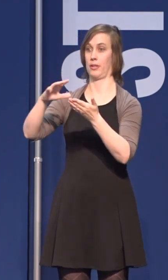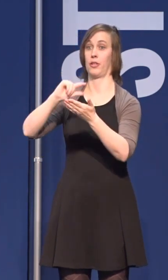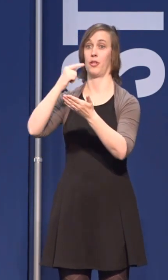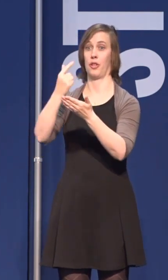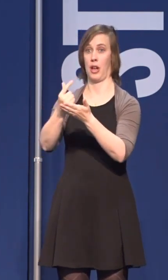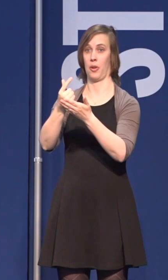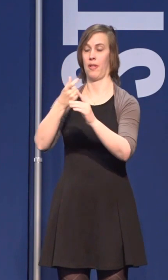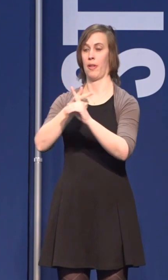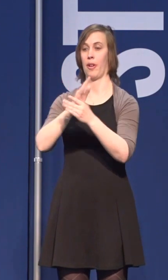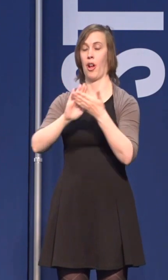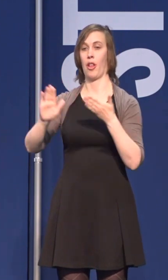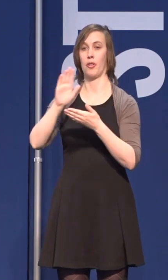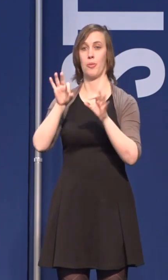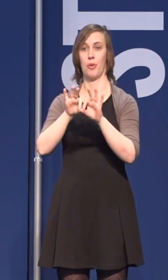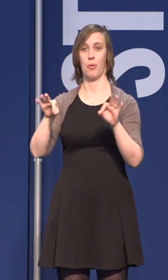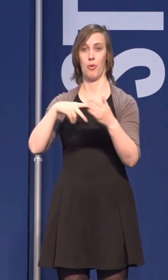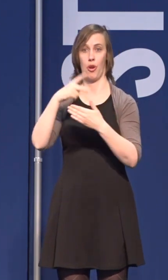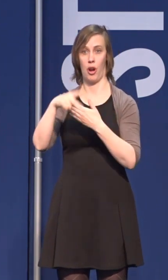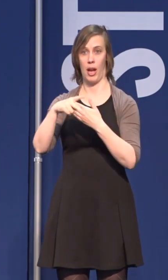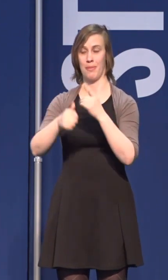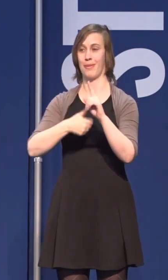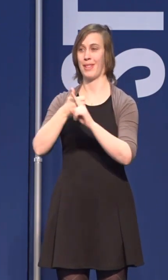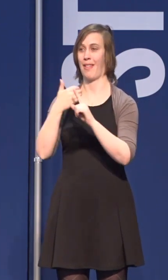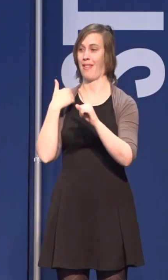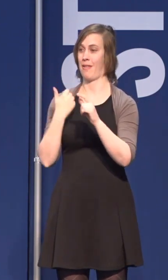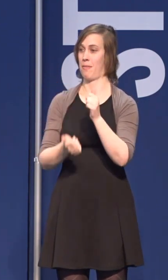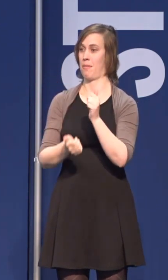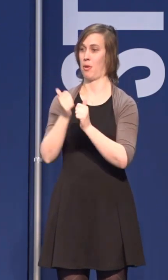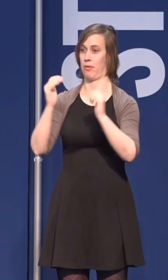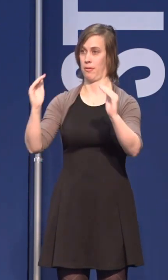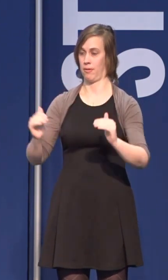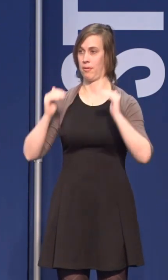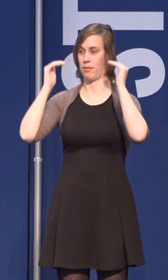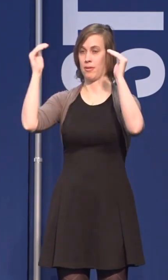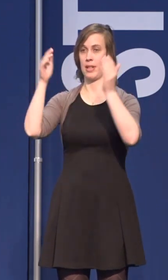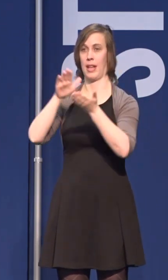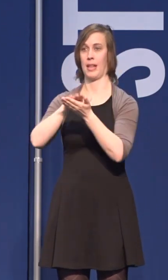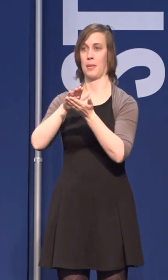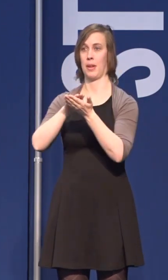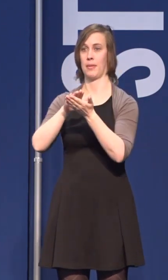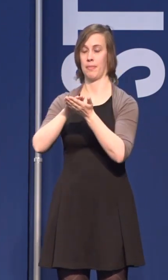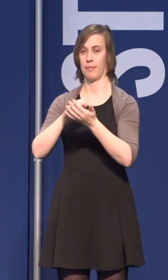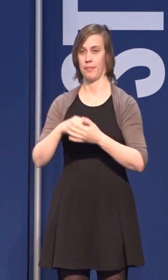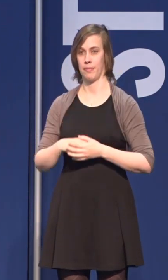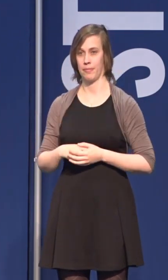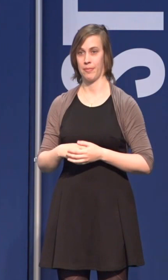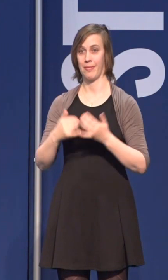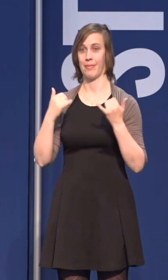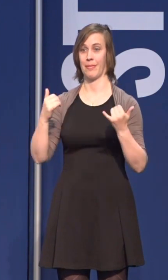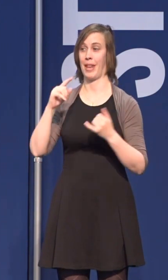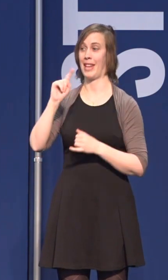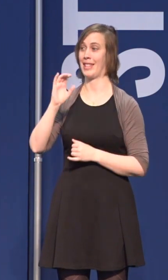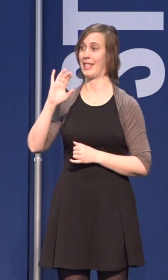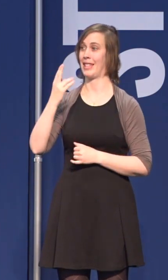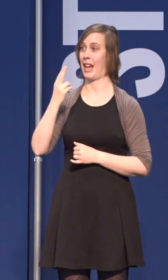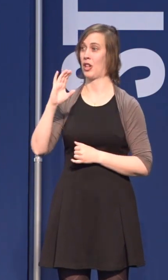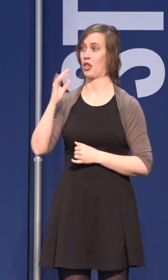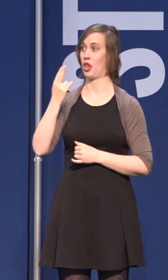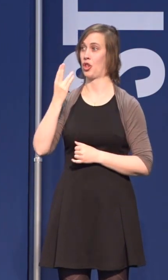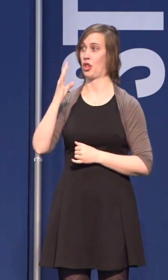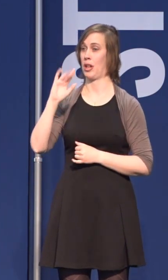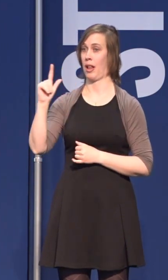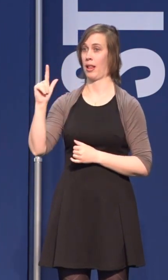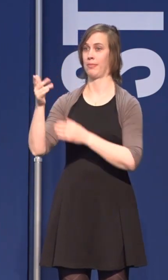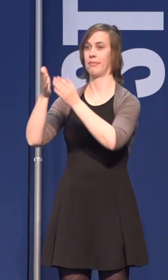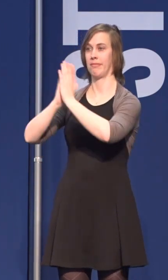program who has achieved the highest academic standing. I now ask Zach Churchill to present